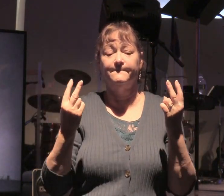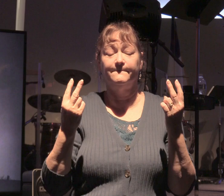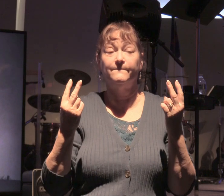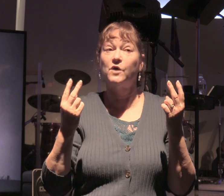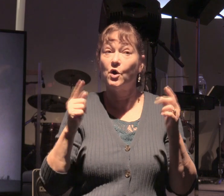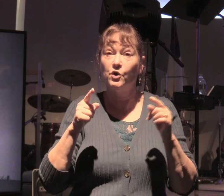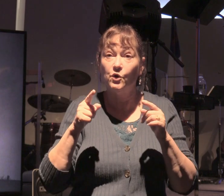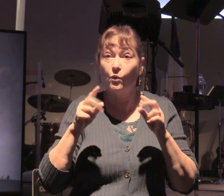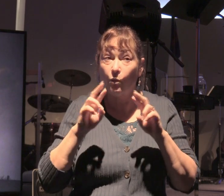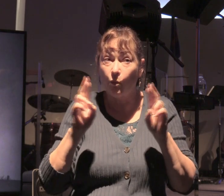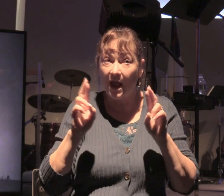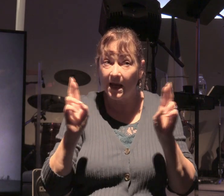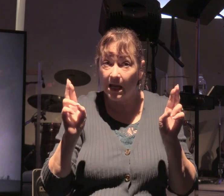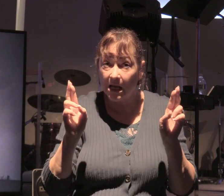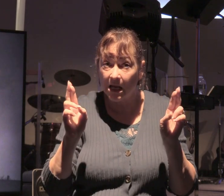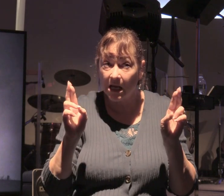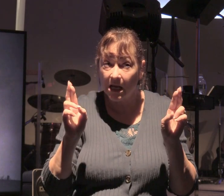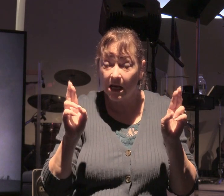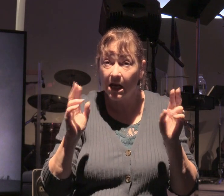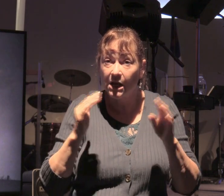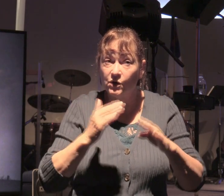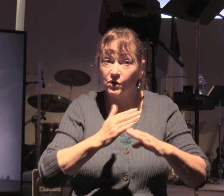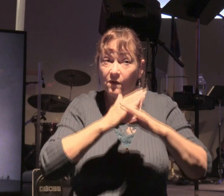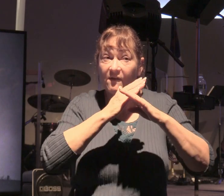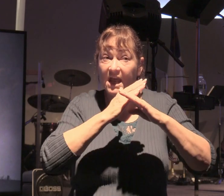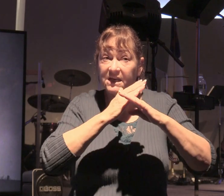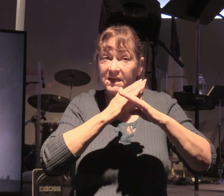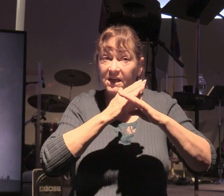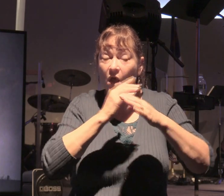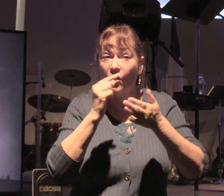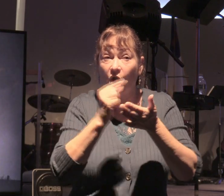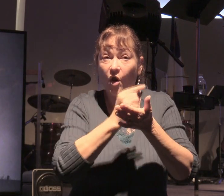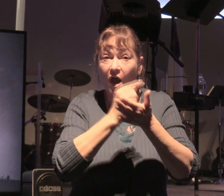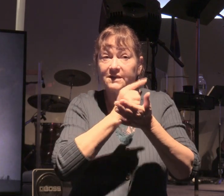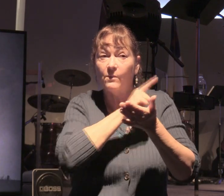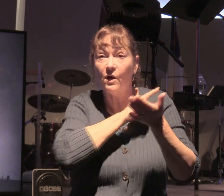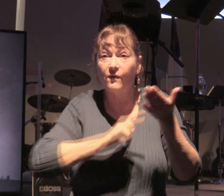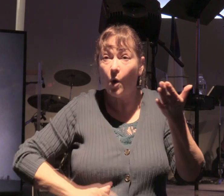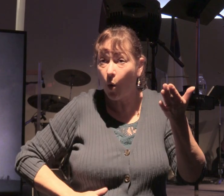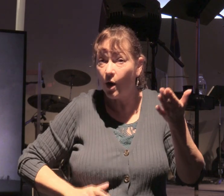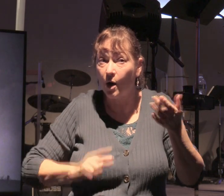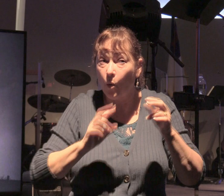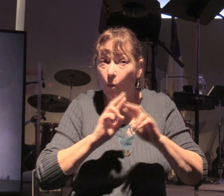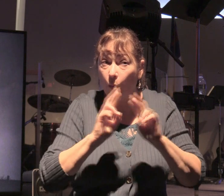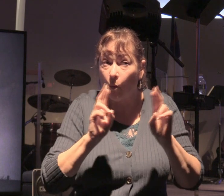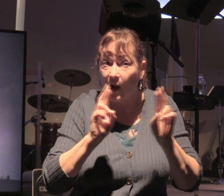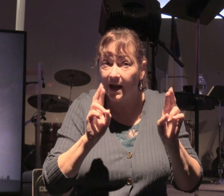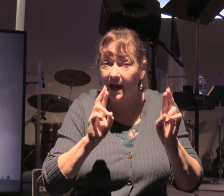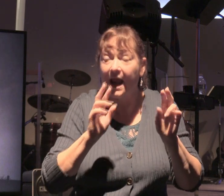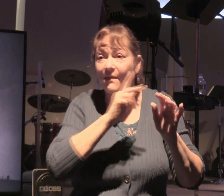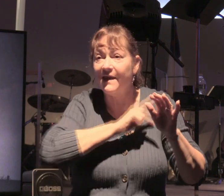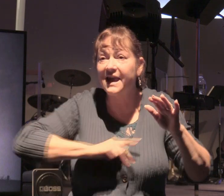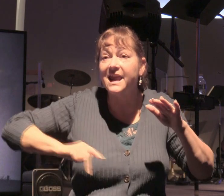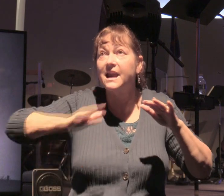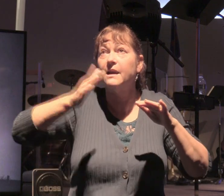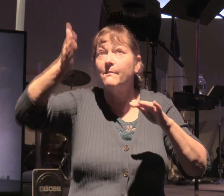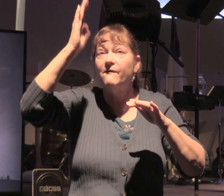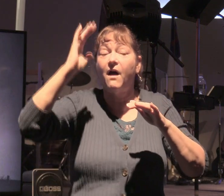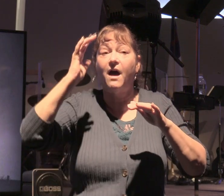Are you ready to defend the gospel of the Lord and the kingdom of God like